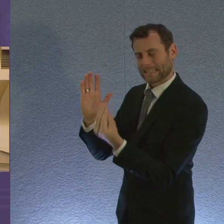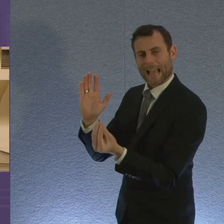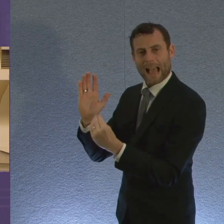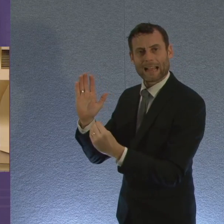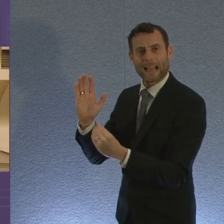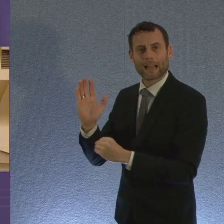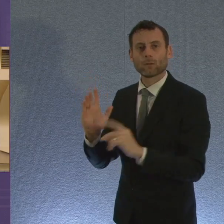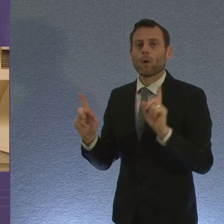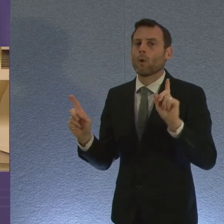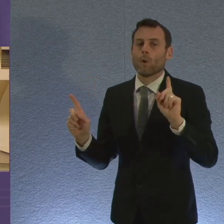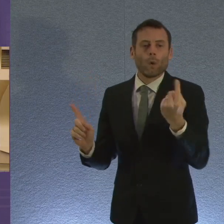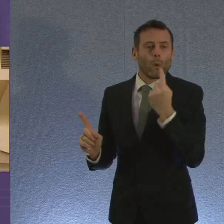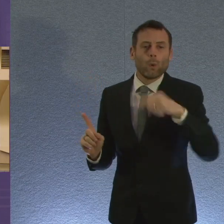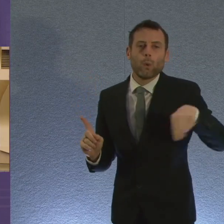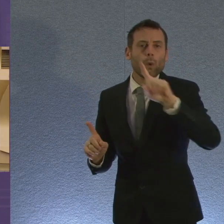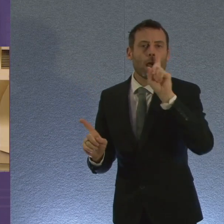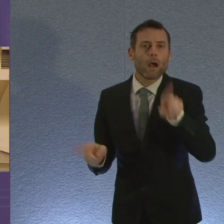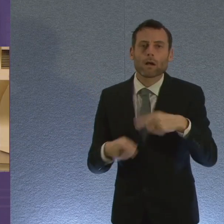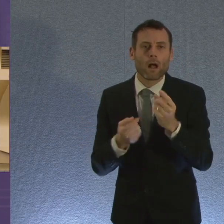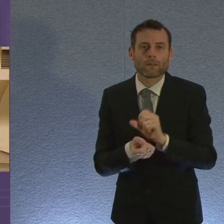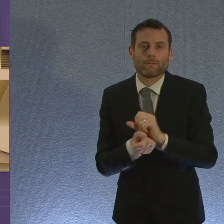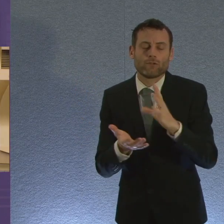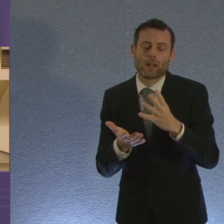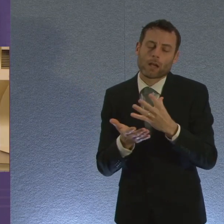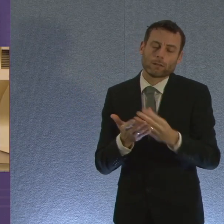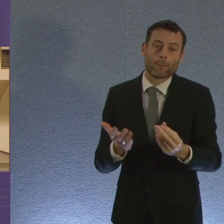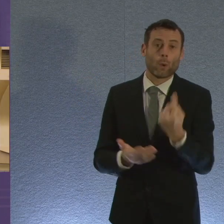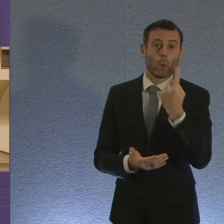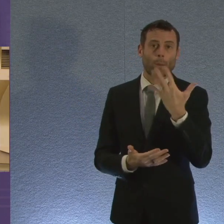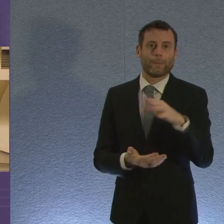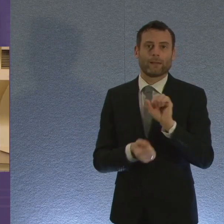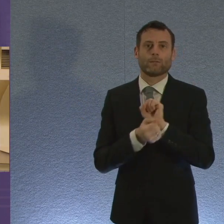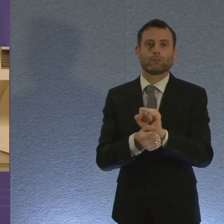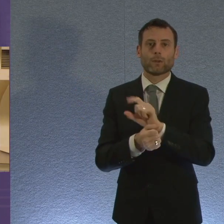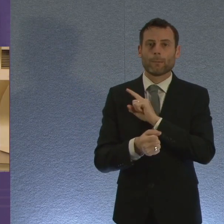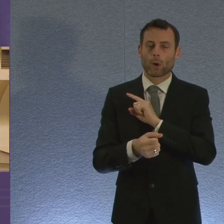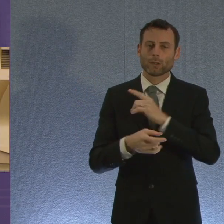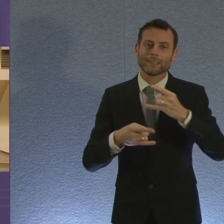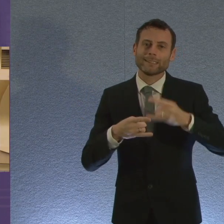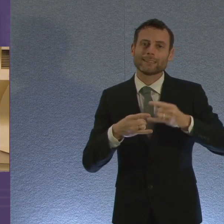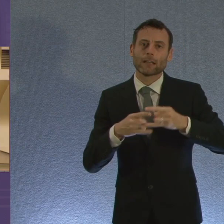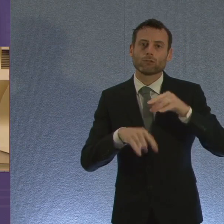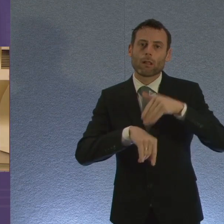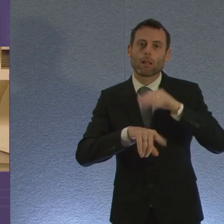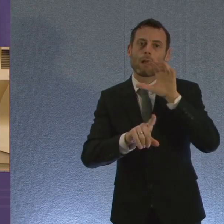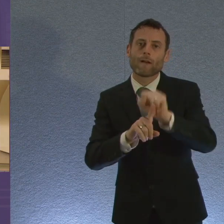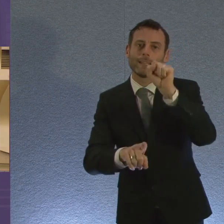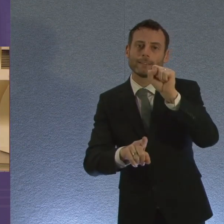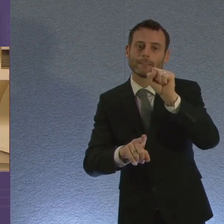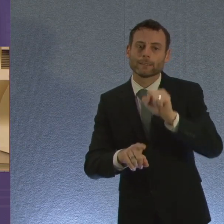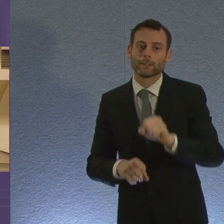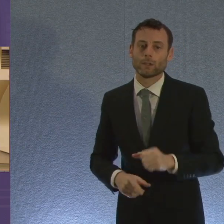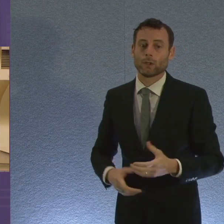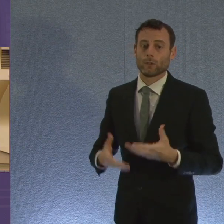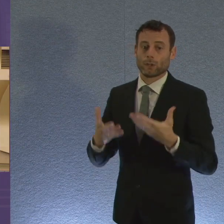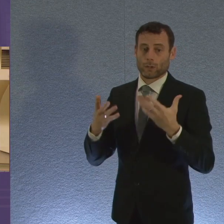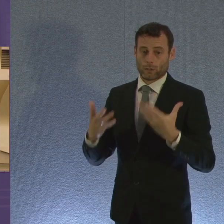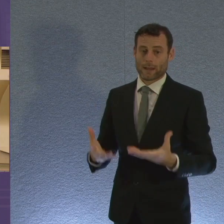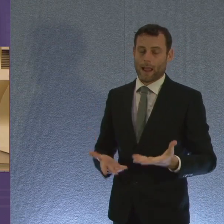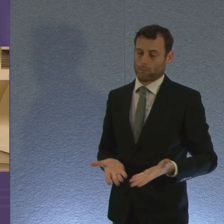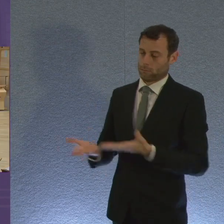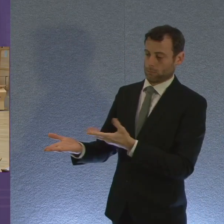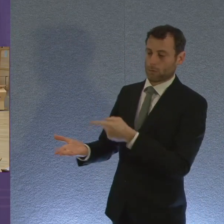released, for example, those convicted of a sexual offence. Presiding Officer, my colleague, the Minister for Europe, and International Development. Will now conclude this statement on behalf of the